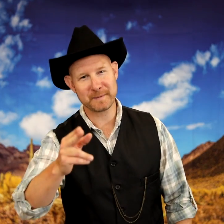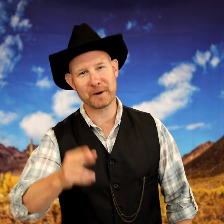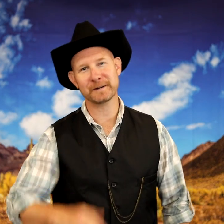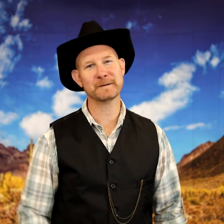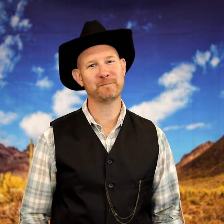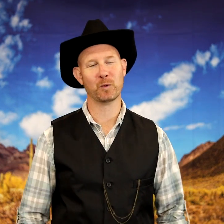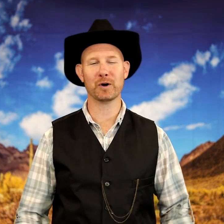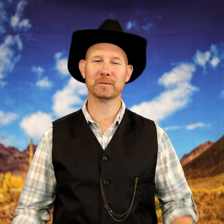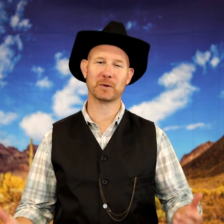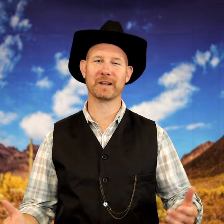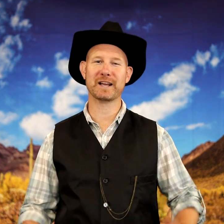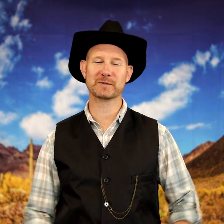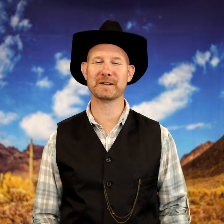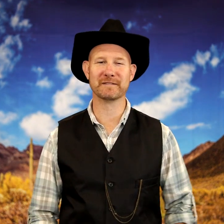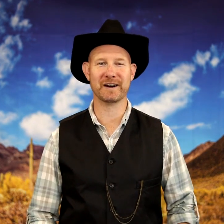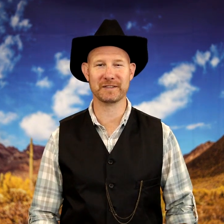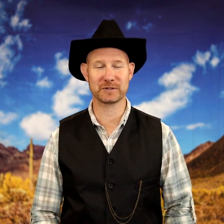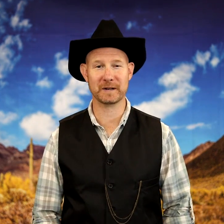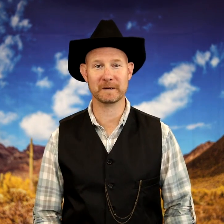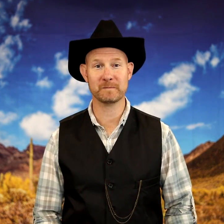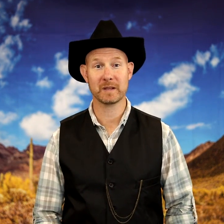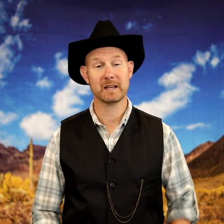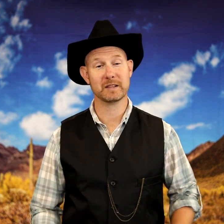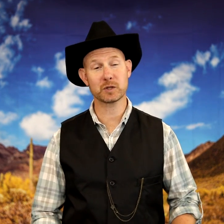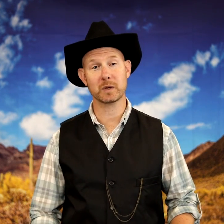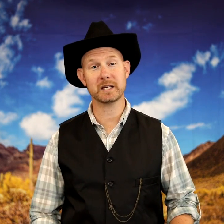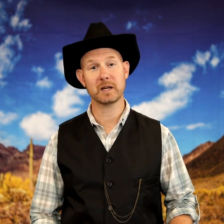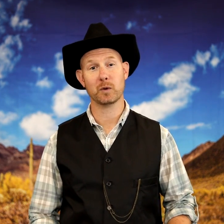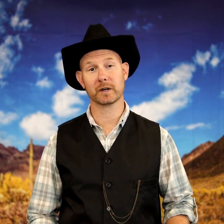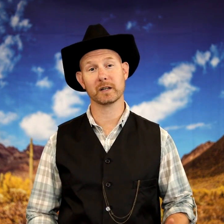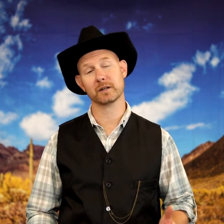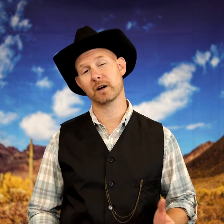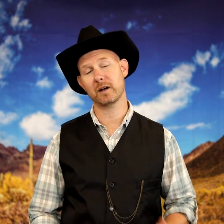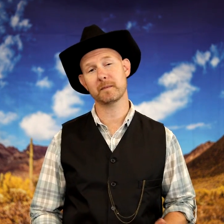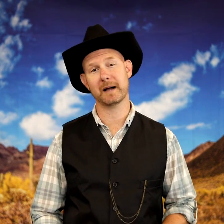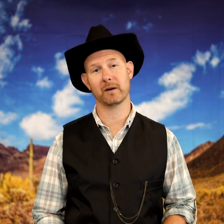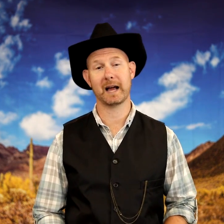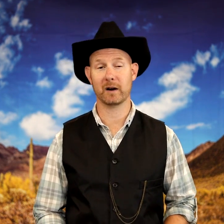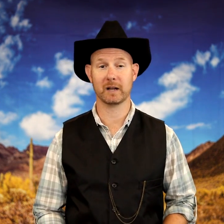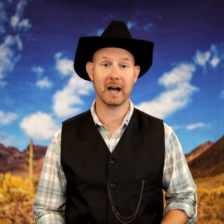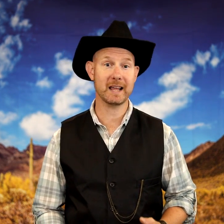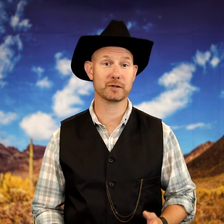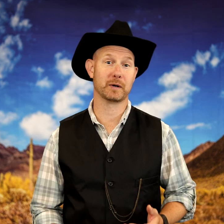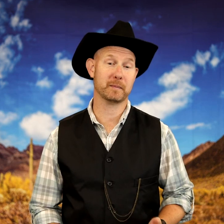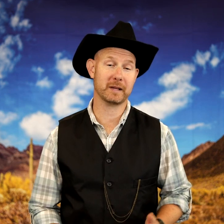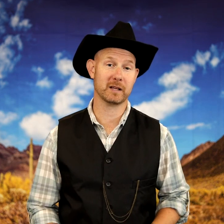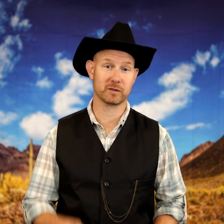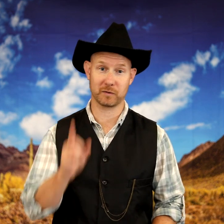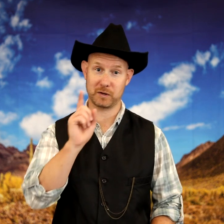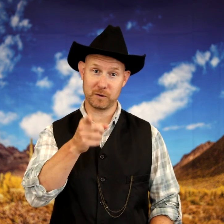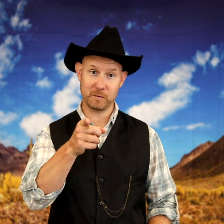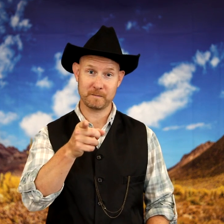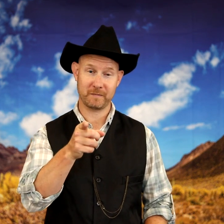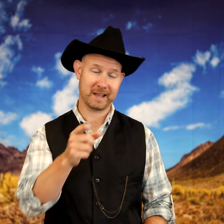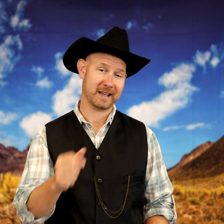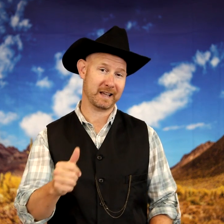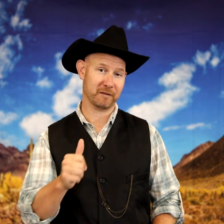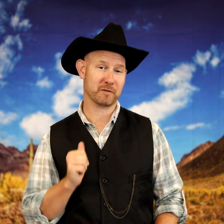Howdy, partner. Welcome to our last week of On the Trail. This week, we're going to learn all about how God has great plans for you and for